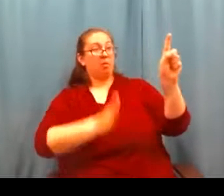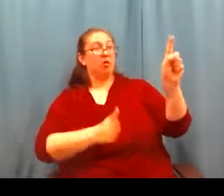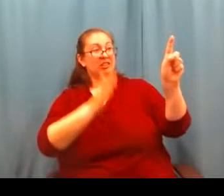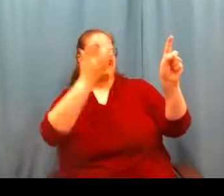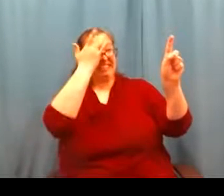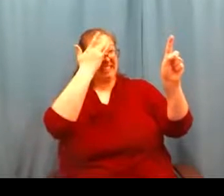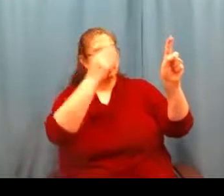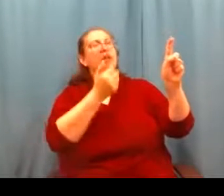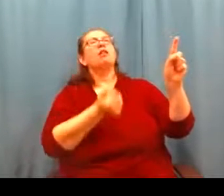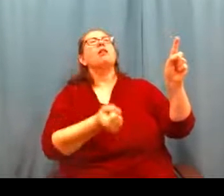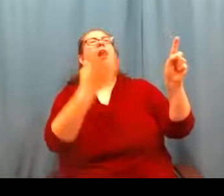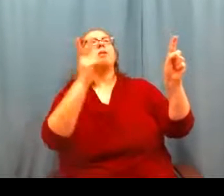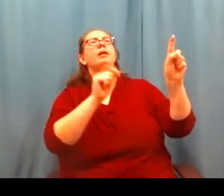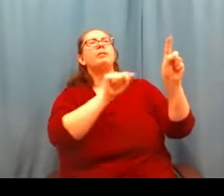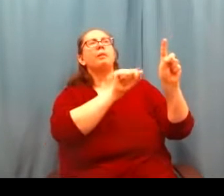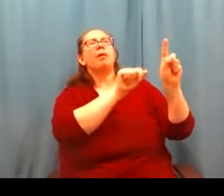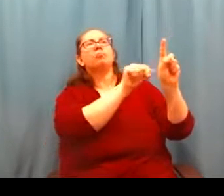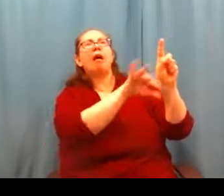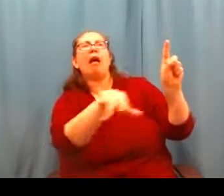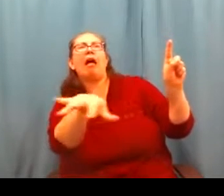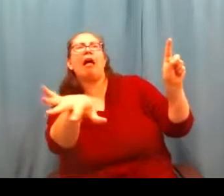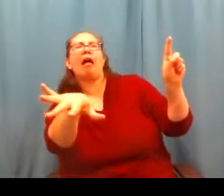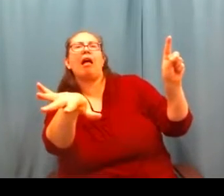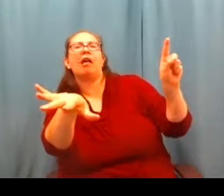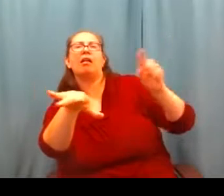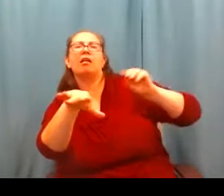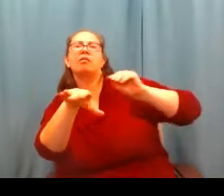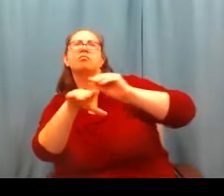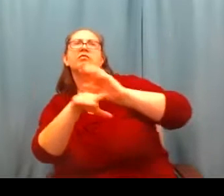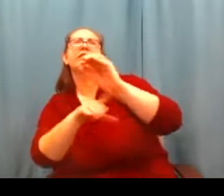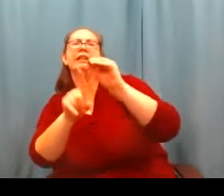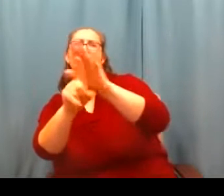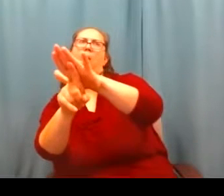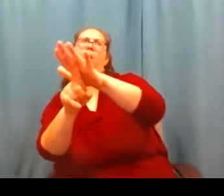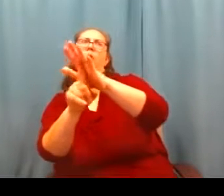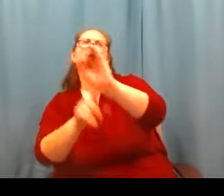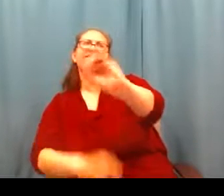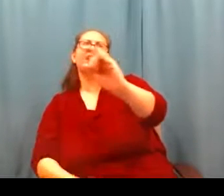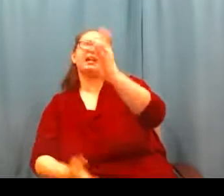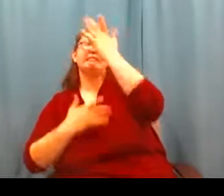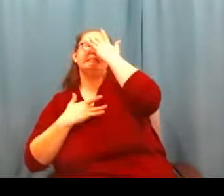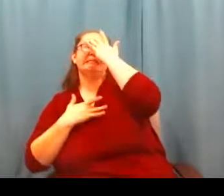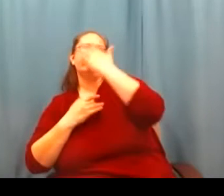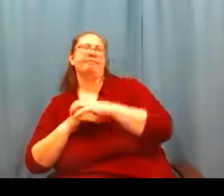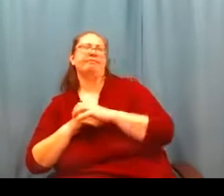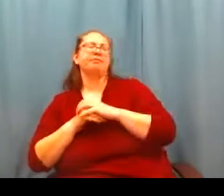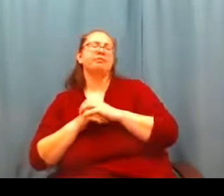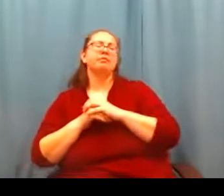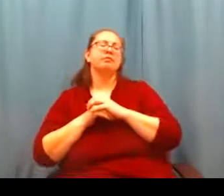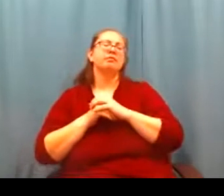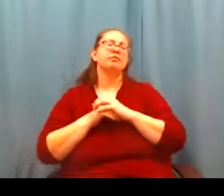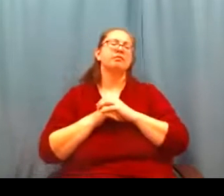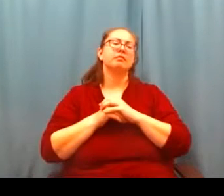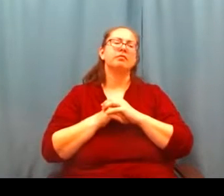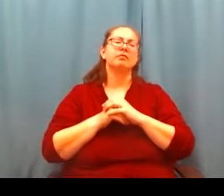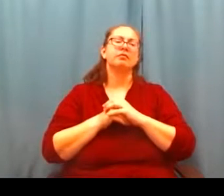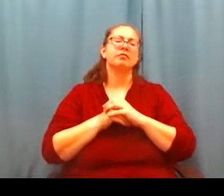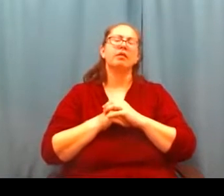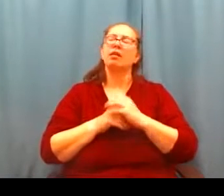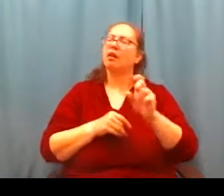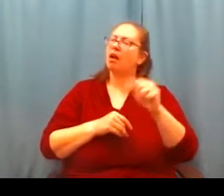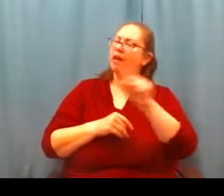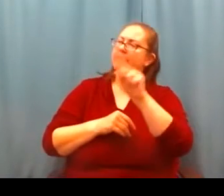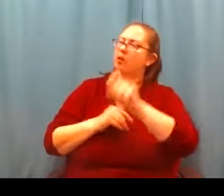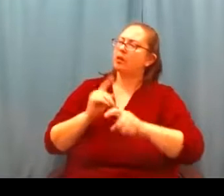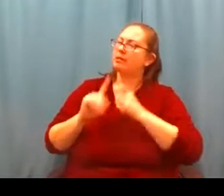Echols. Mayor, we have another question for you. So this comes from Camden. He